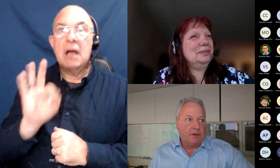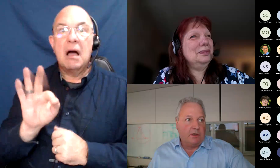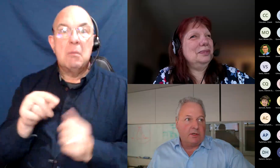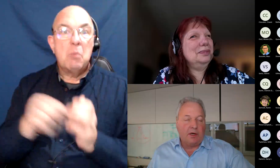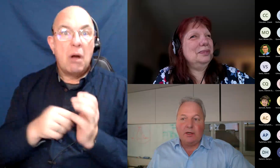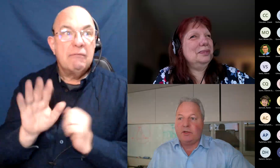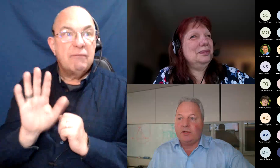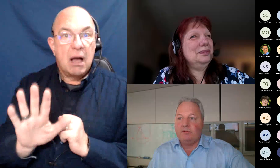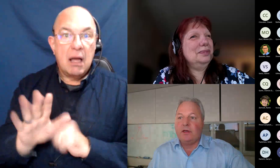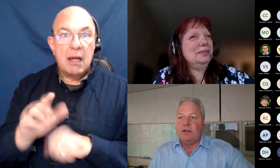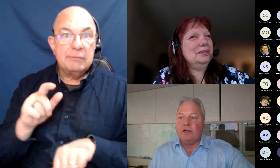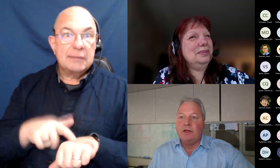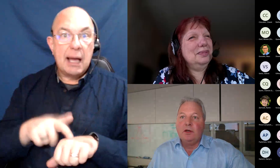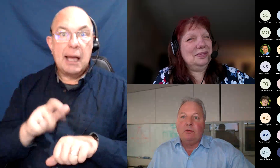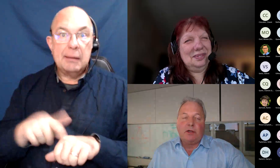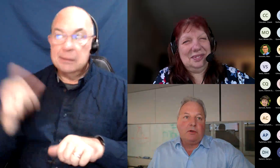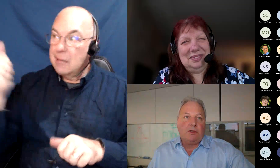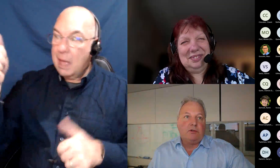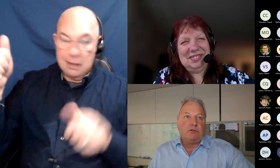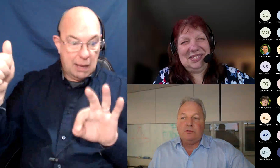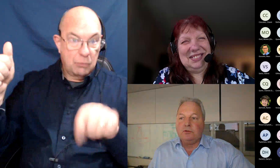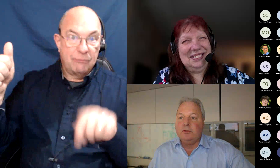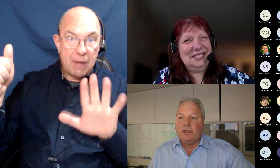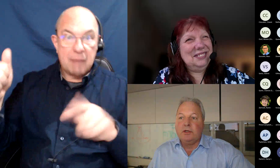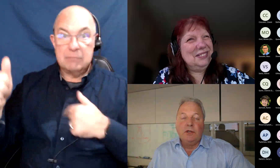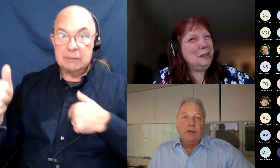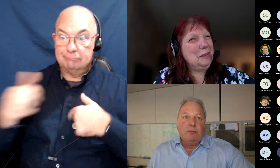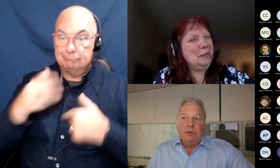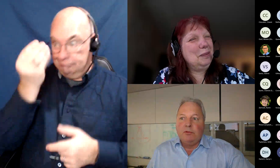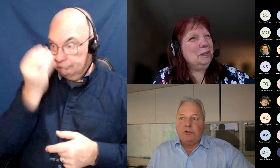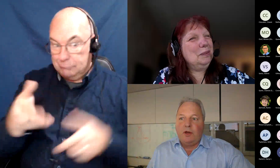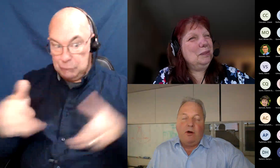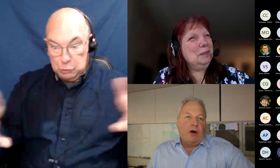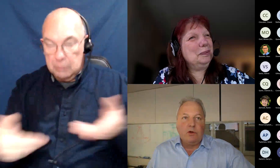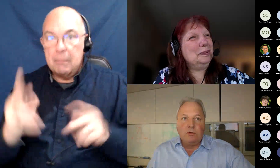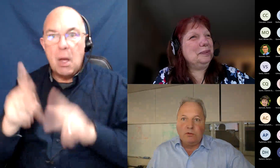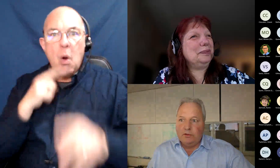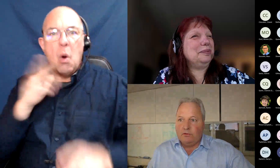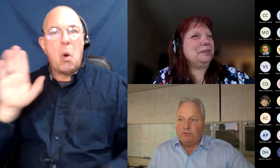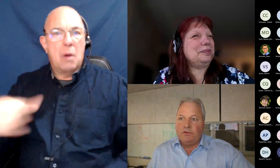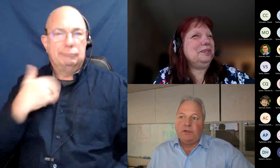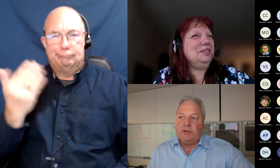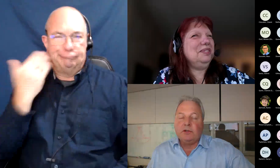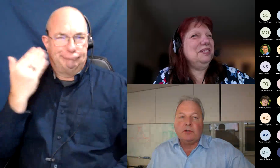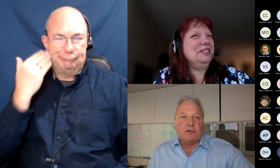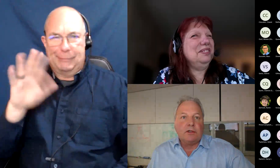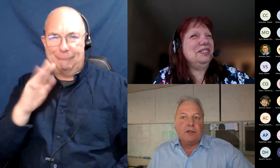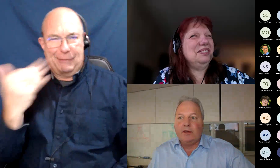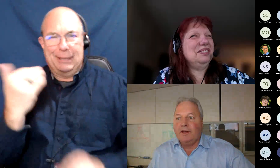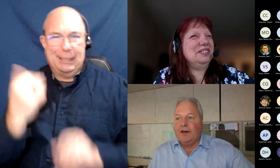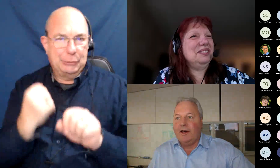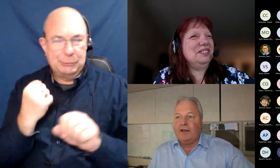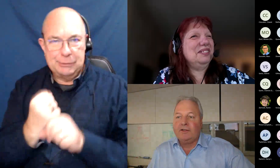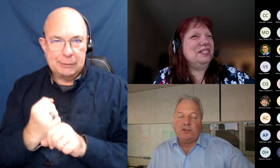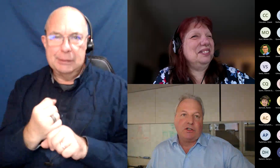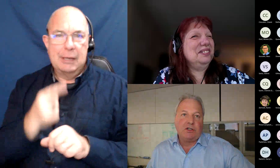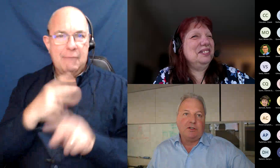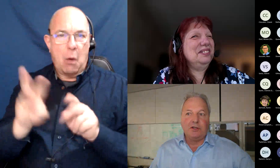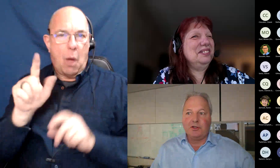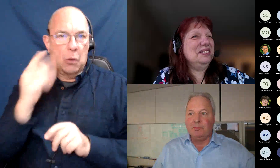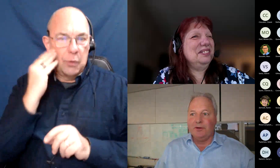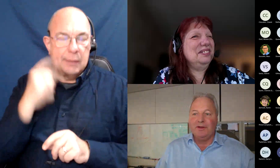9.5 times out of 10, when I would introduce Luna, people would say, "Oh, I've known Luna for 15 years." And I had